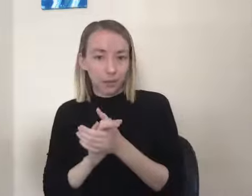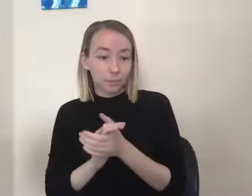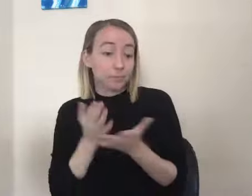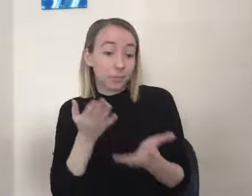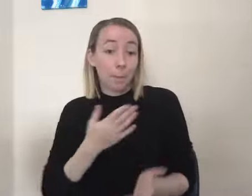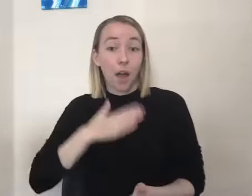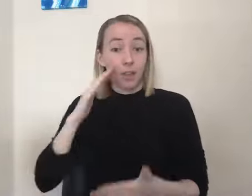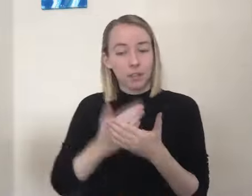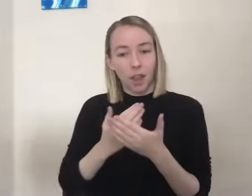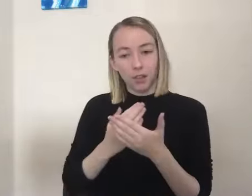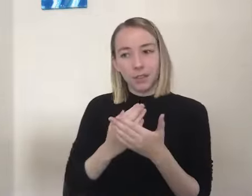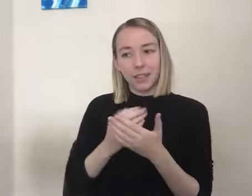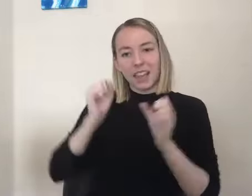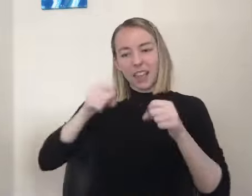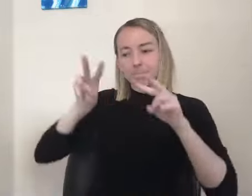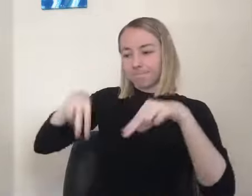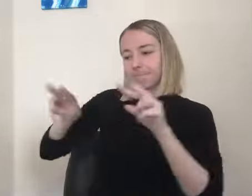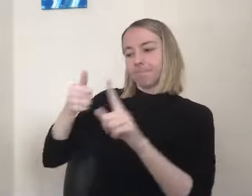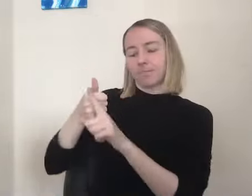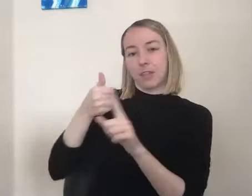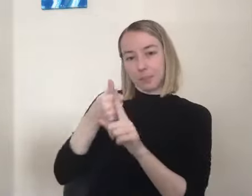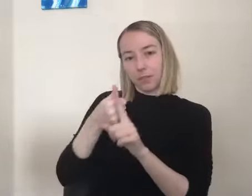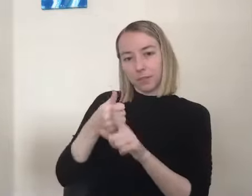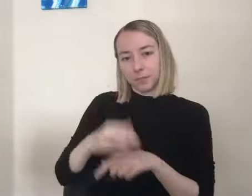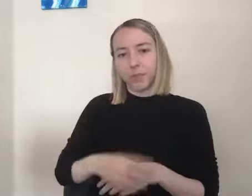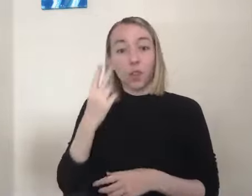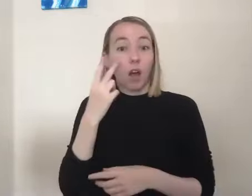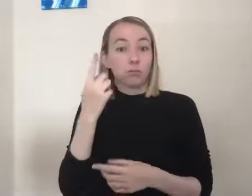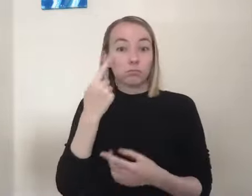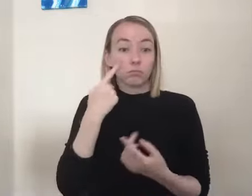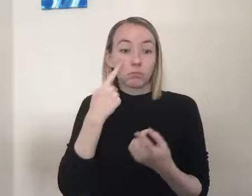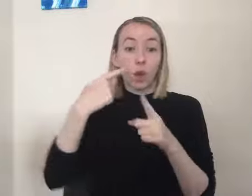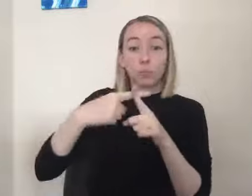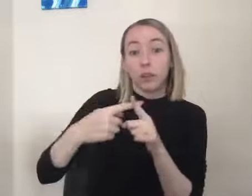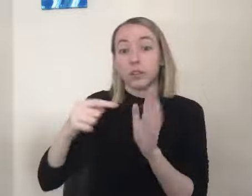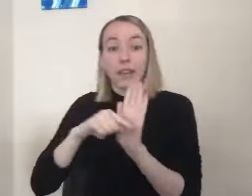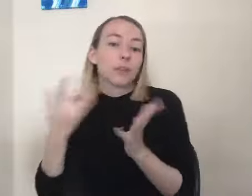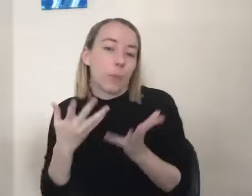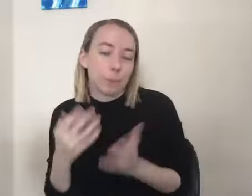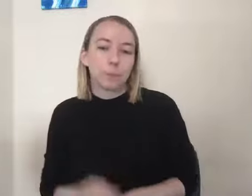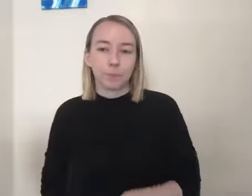them. Al-Anon taught me not to do that. So I stopped bad mouthing my husband to my boys and allowed them to